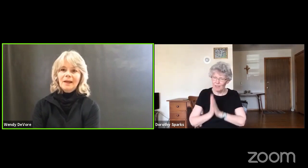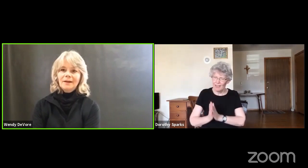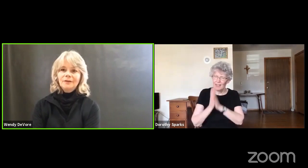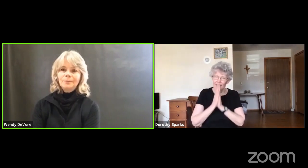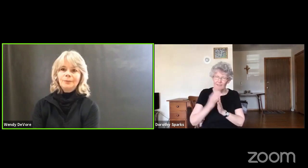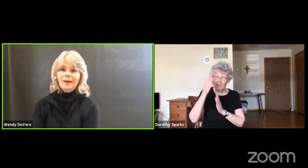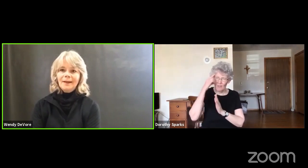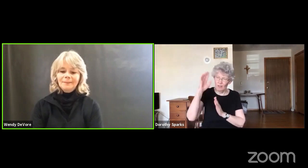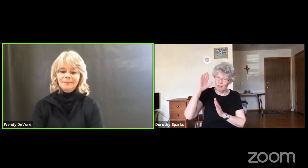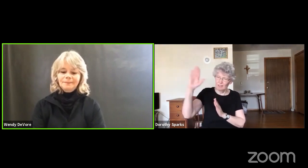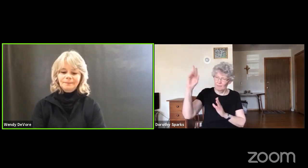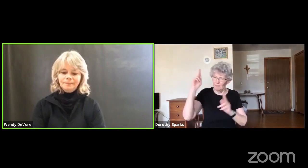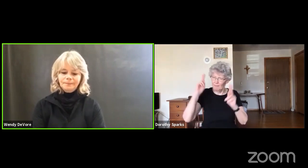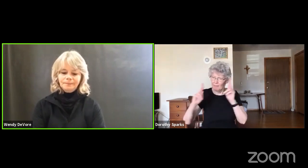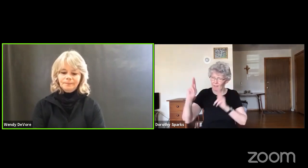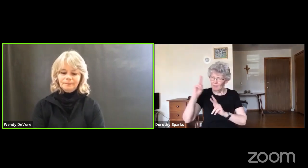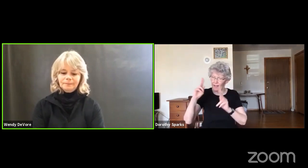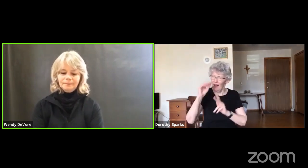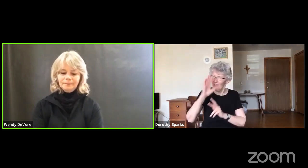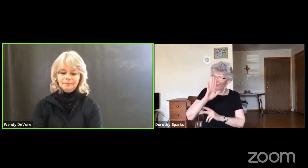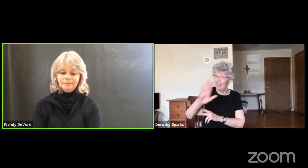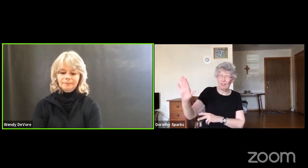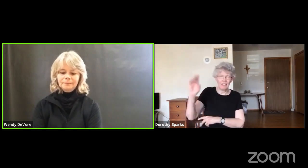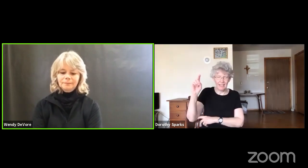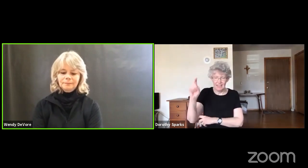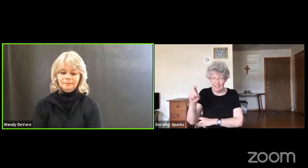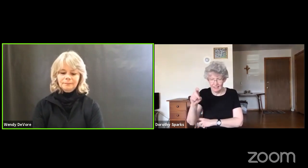And now let us pray.